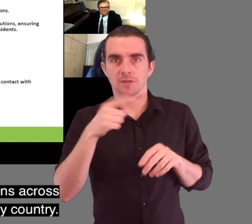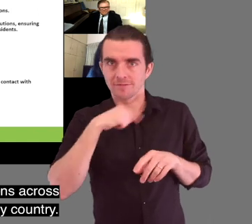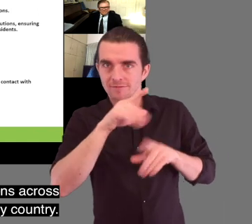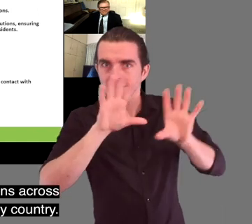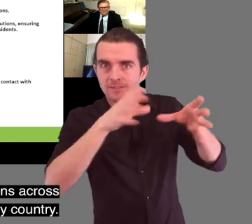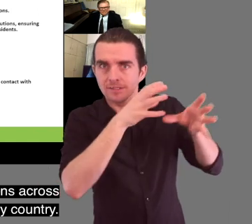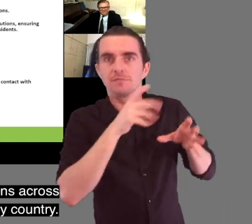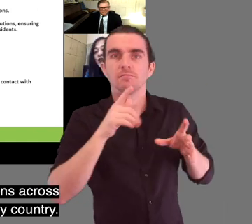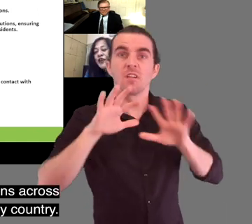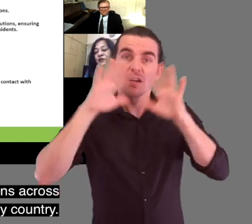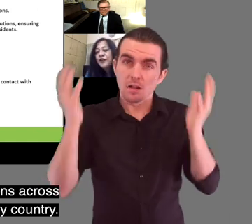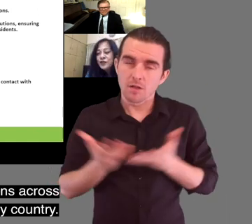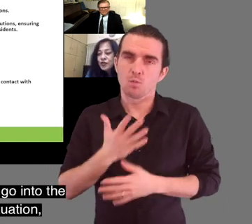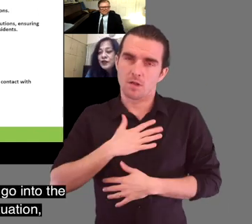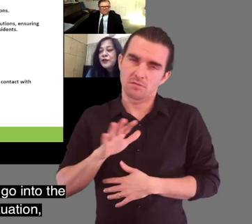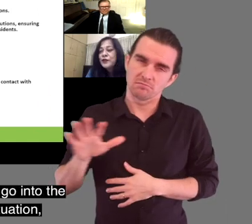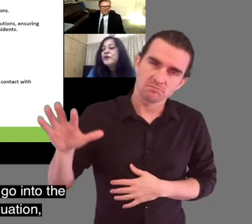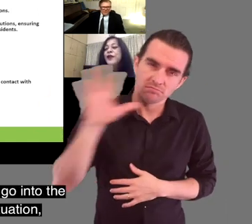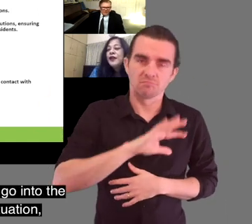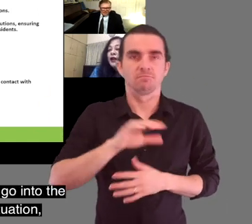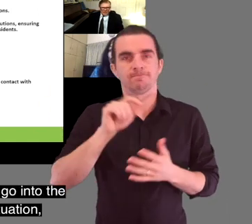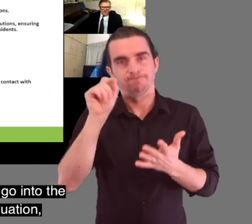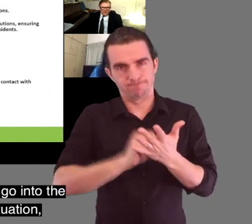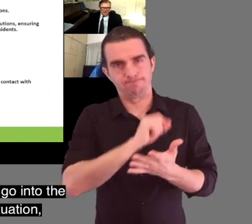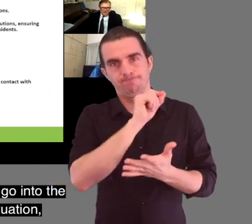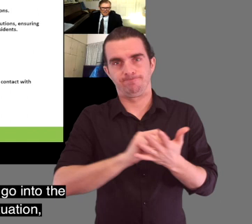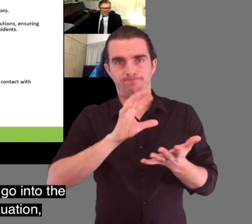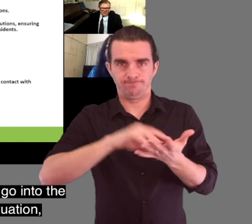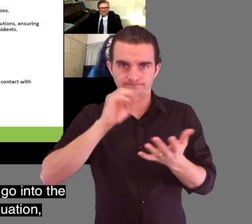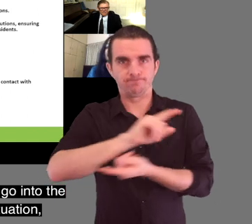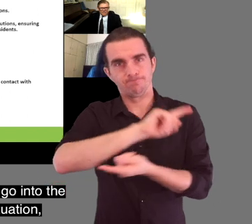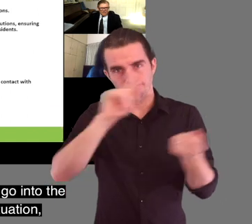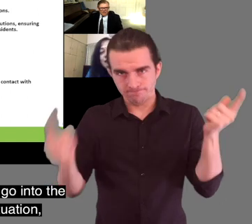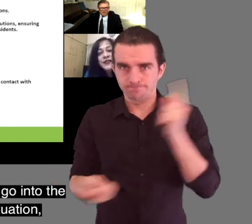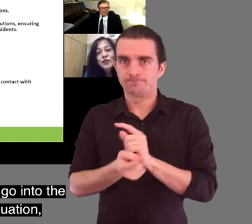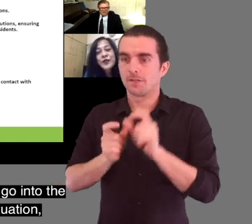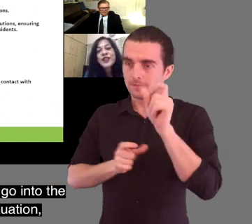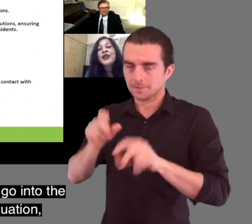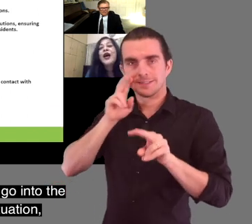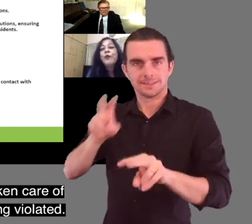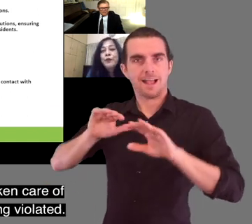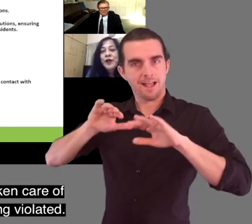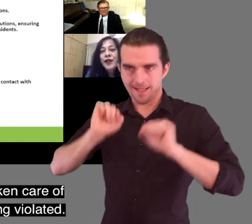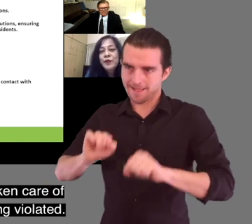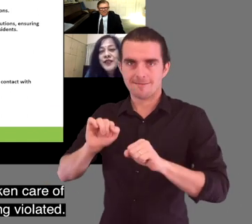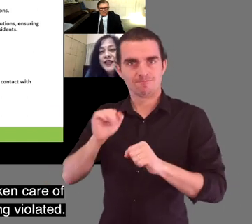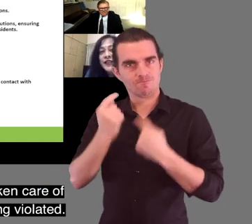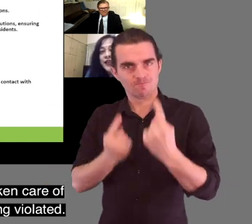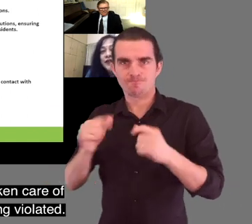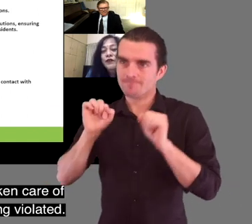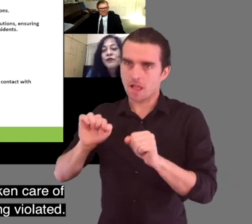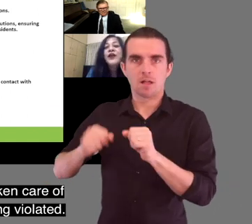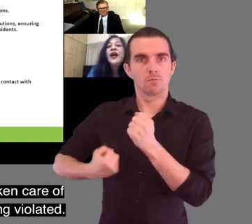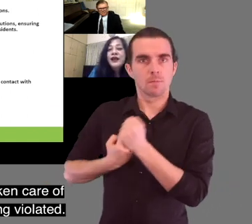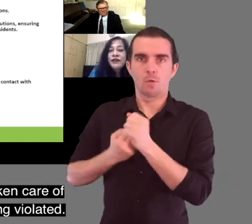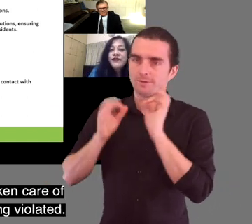institutions across the world in almost every country. They must be allowed to go into the institution, see the situation, how people are being taken